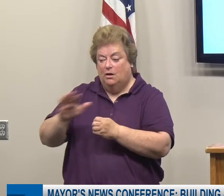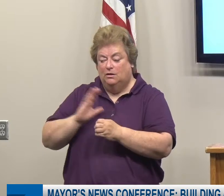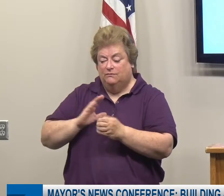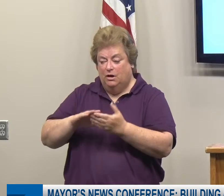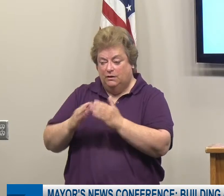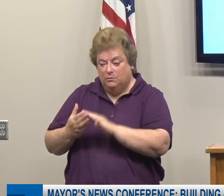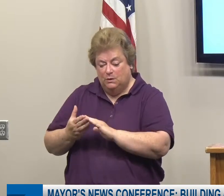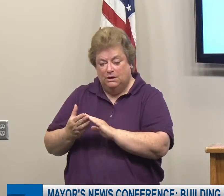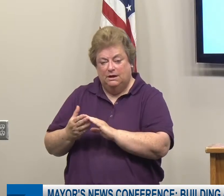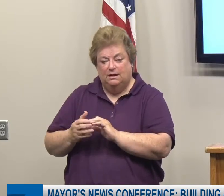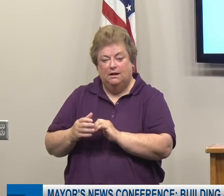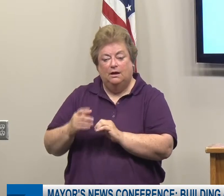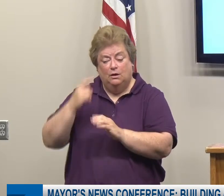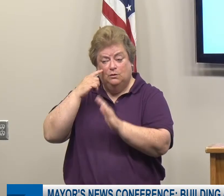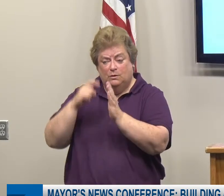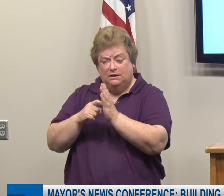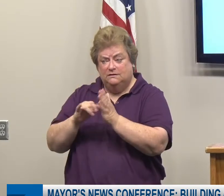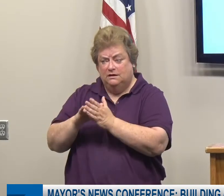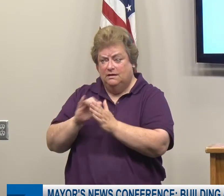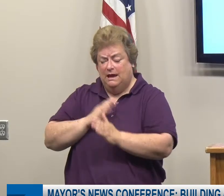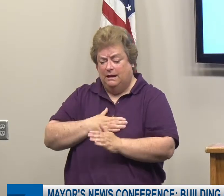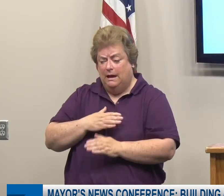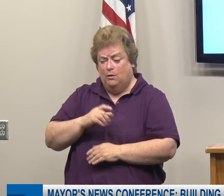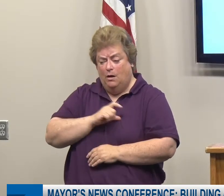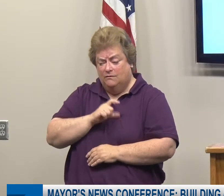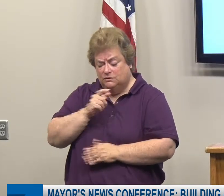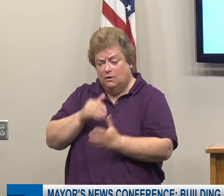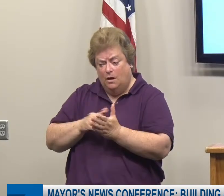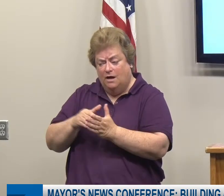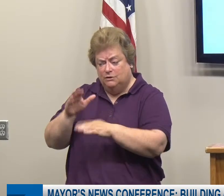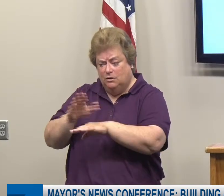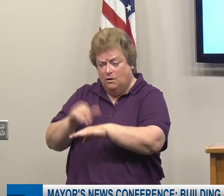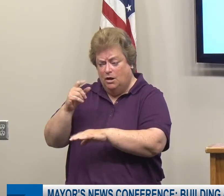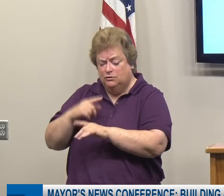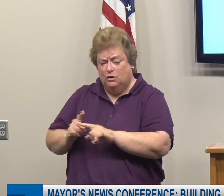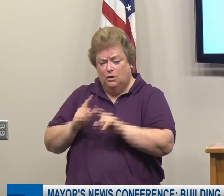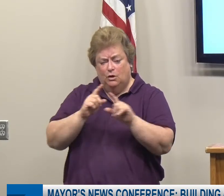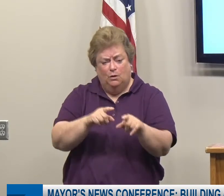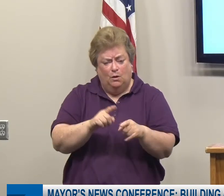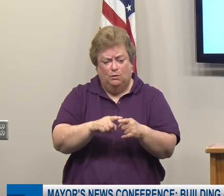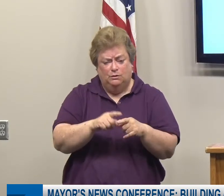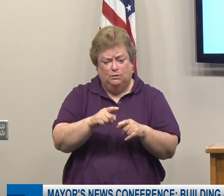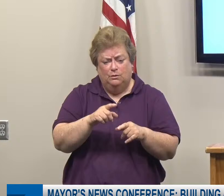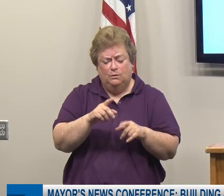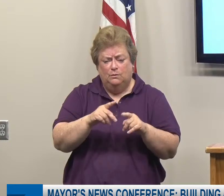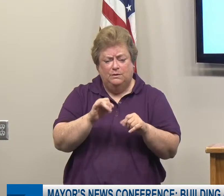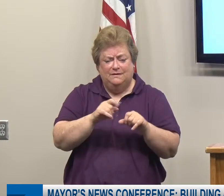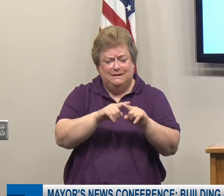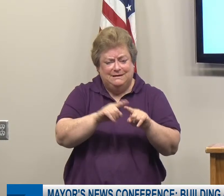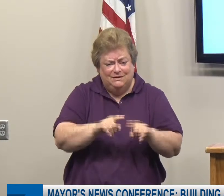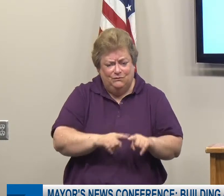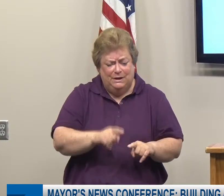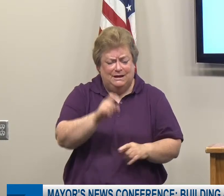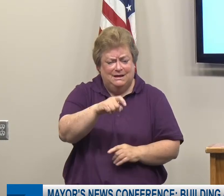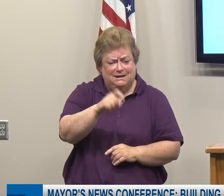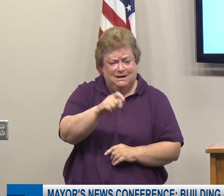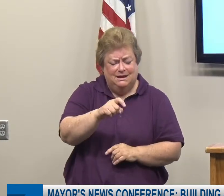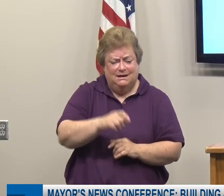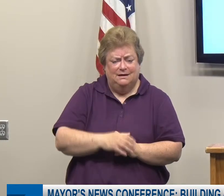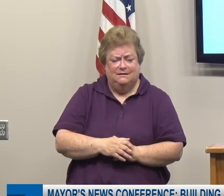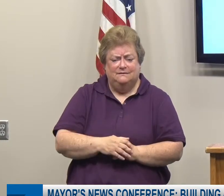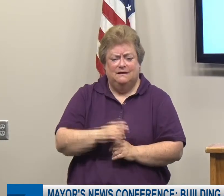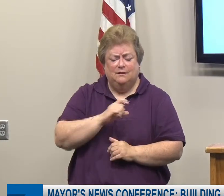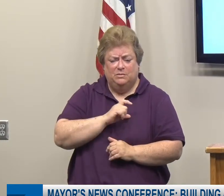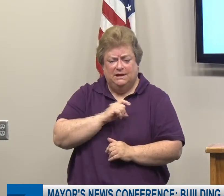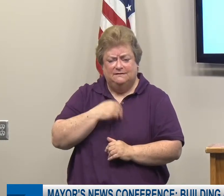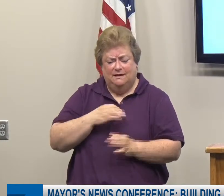community, recognizing that our officers are called upon to respond to residents with a wide variety of needs, and that the police